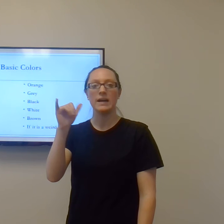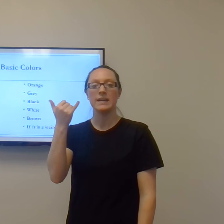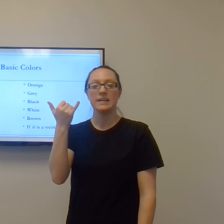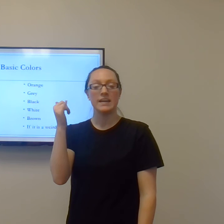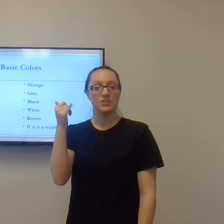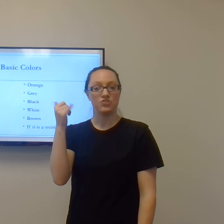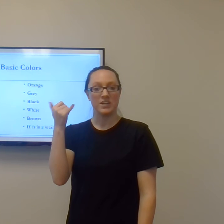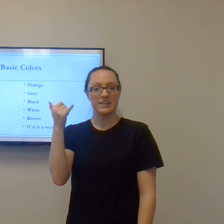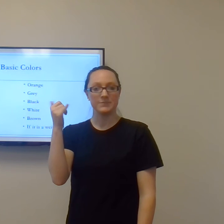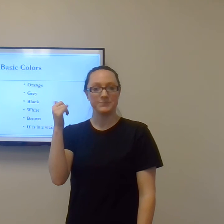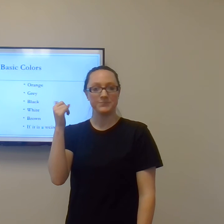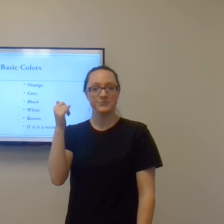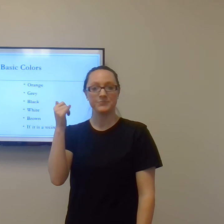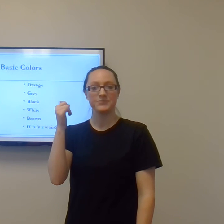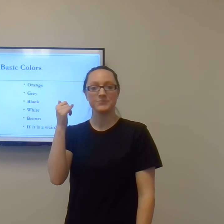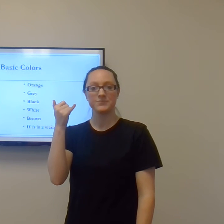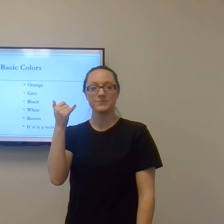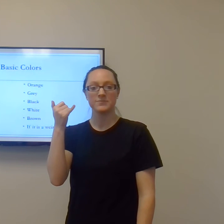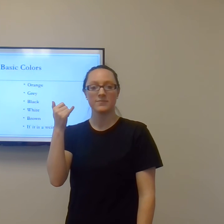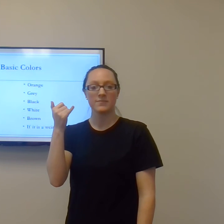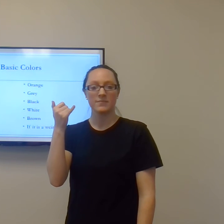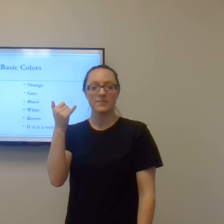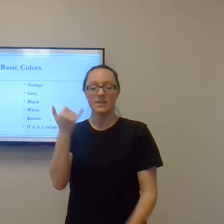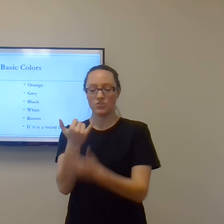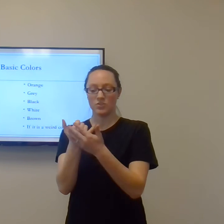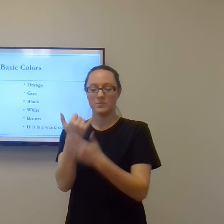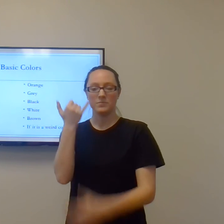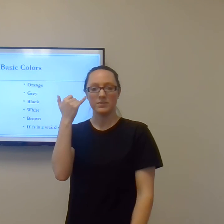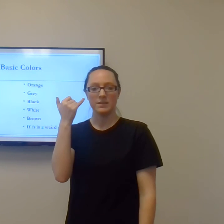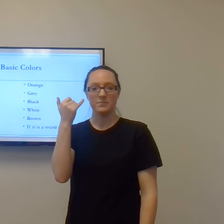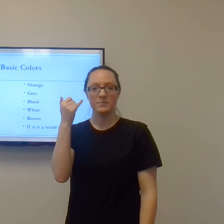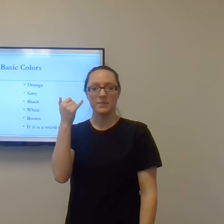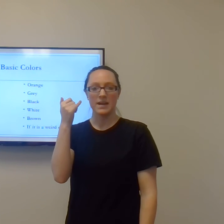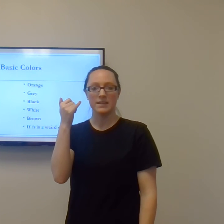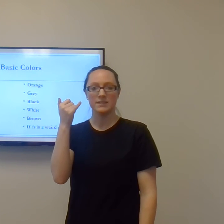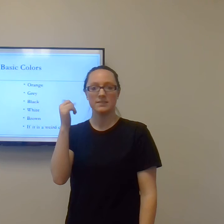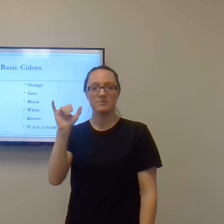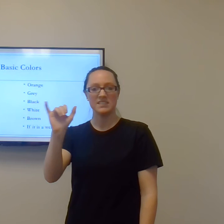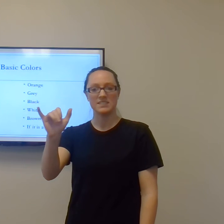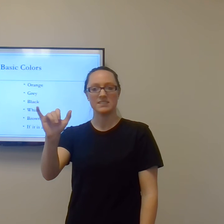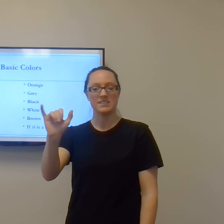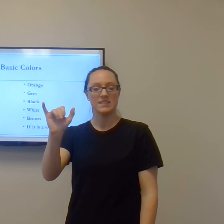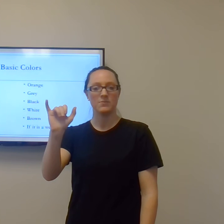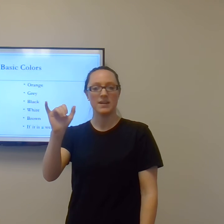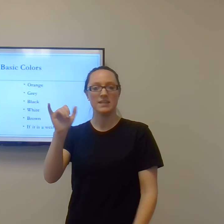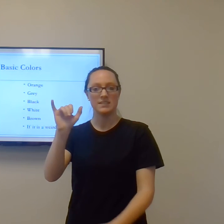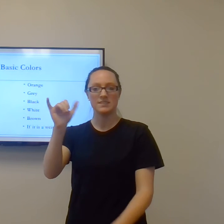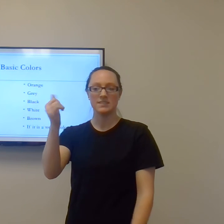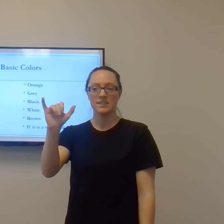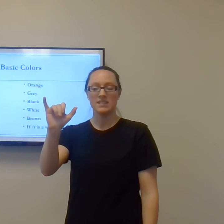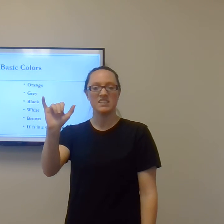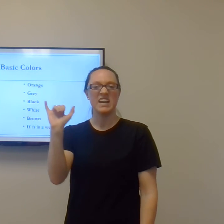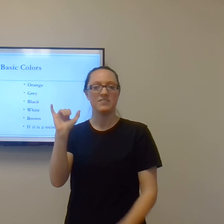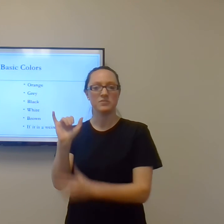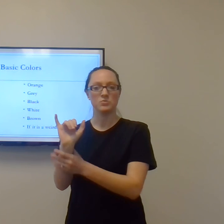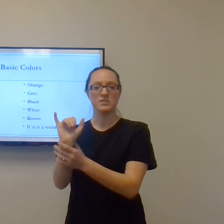Y, and you shake it. And you do it with the back. This is not right. It kind of feels weird